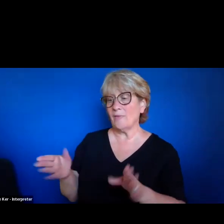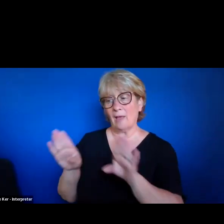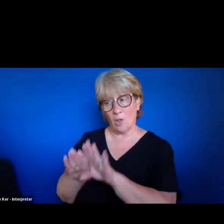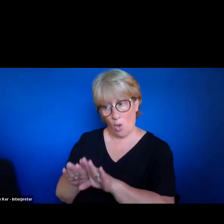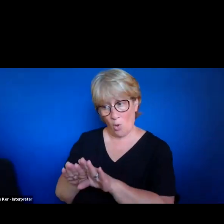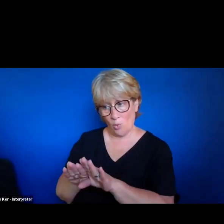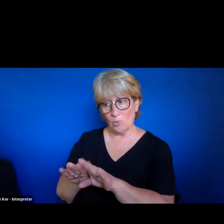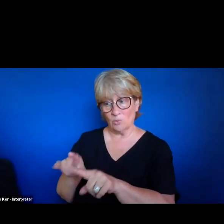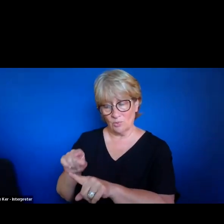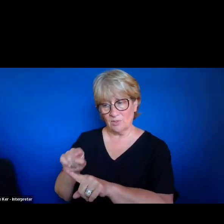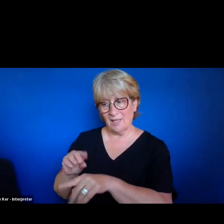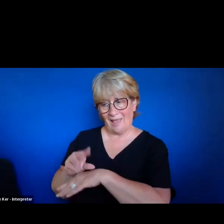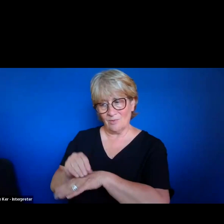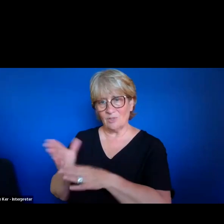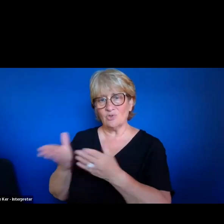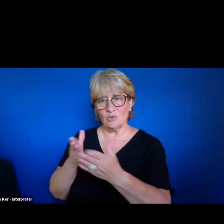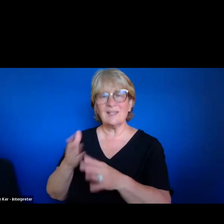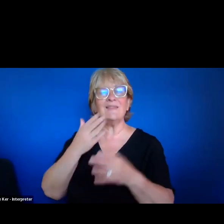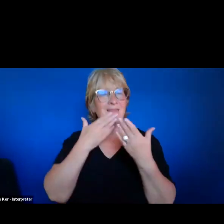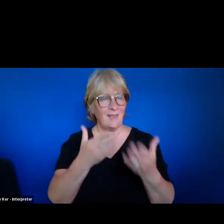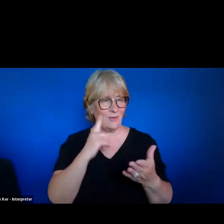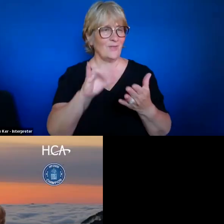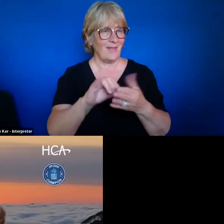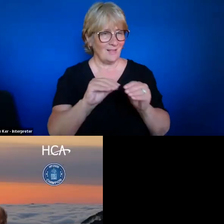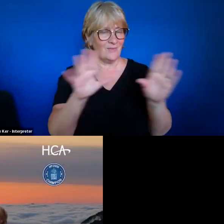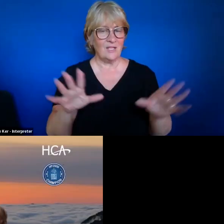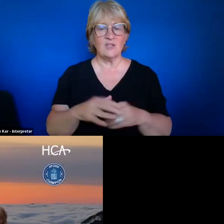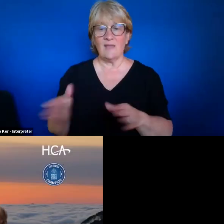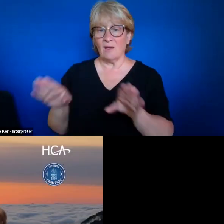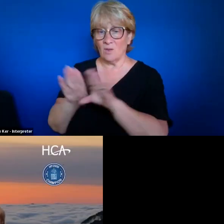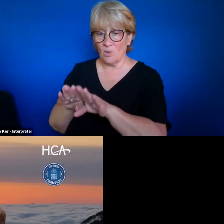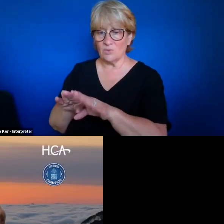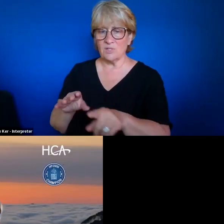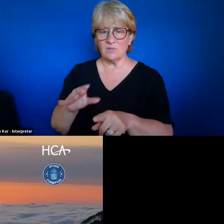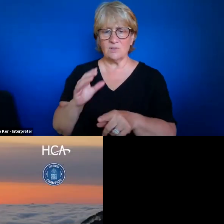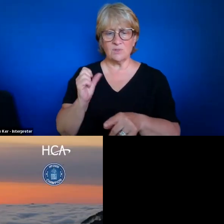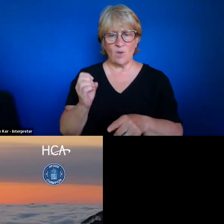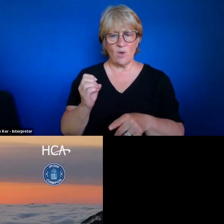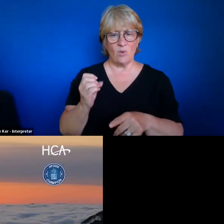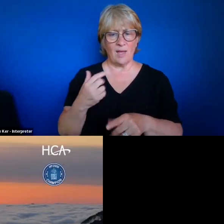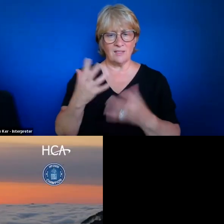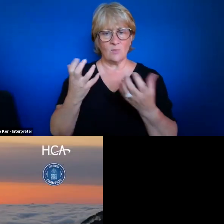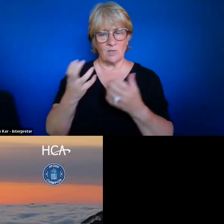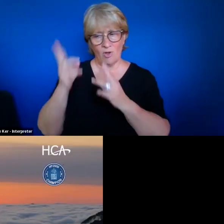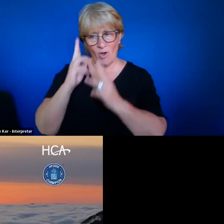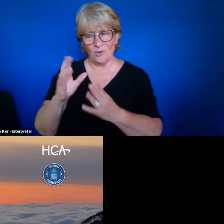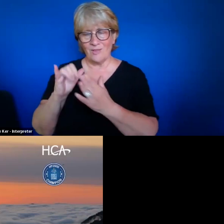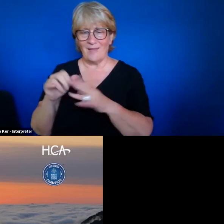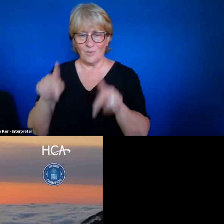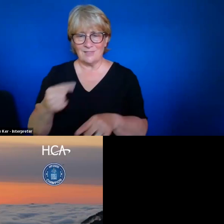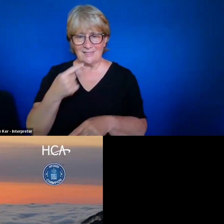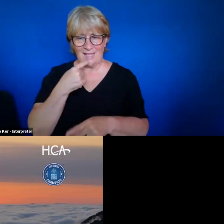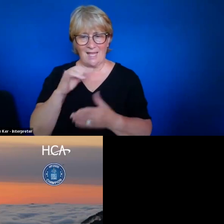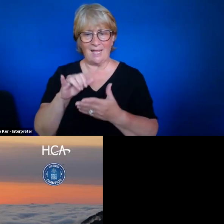So, Sorry. Thank you for that clarification. Yeah. Right. So I just wanted to honor that person and say that